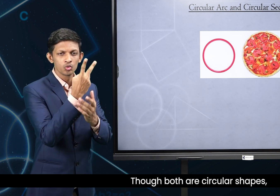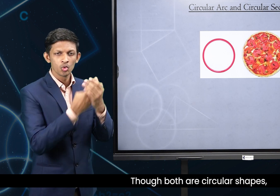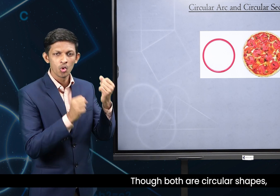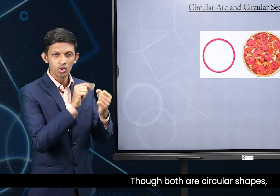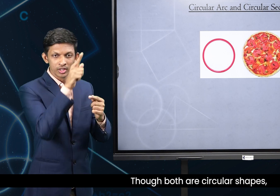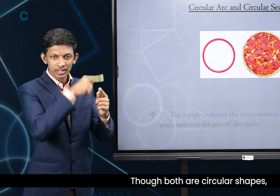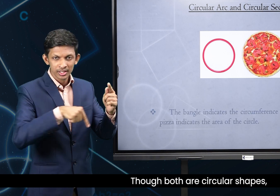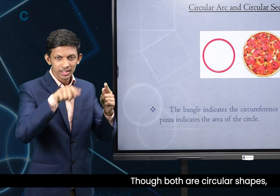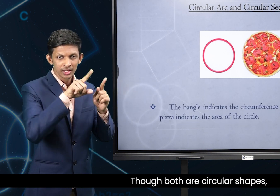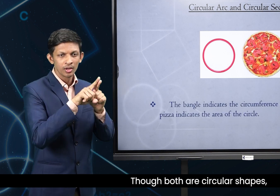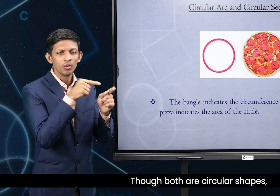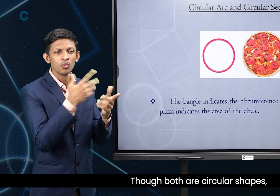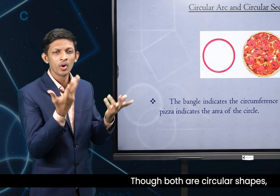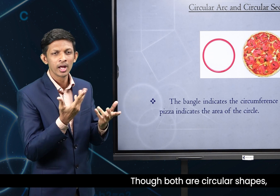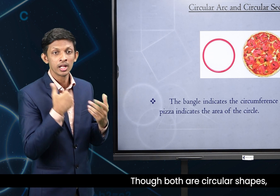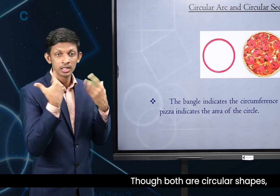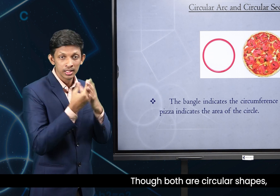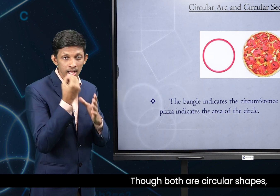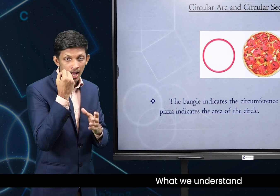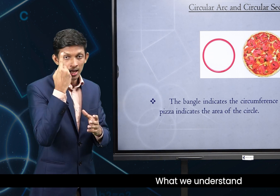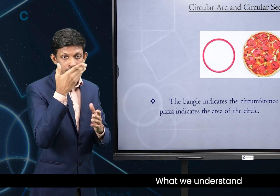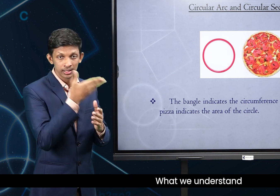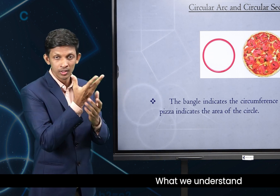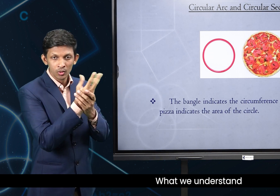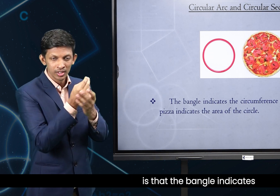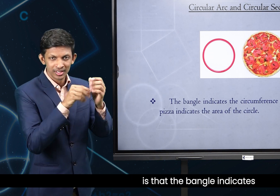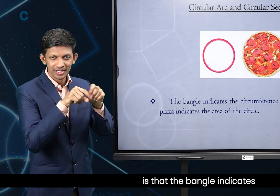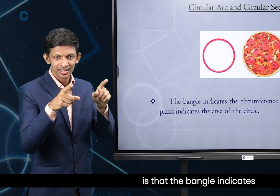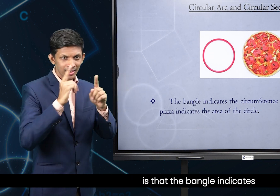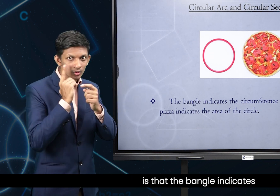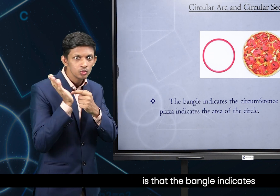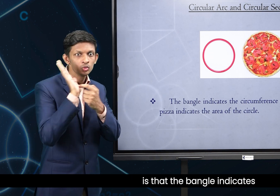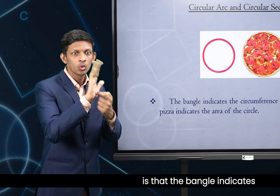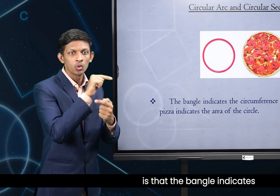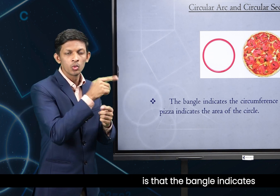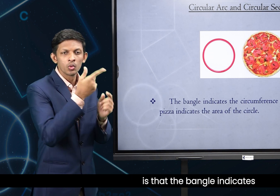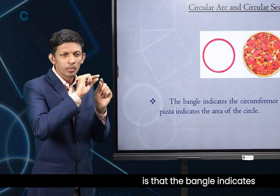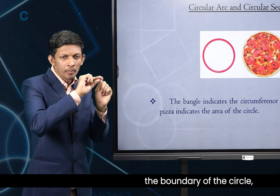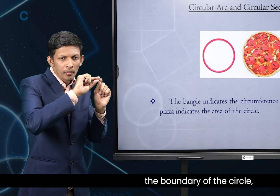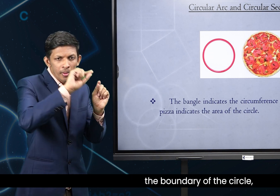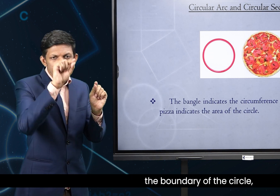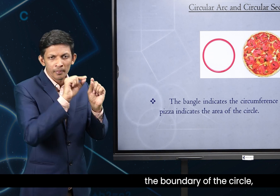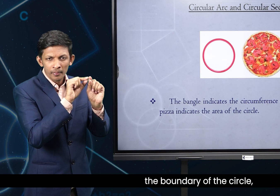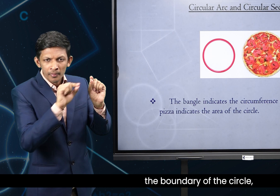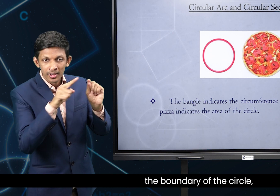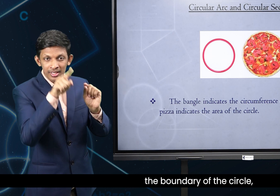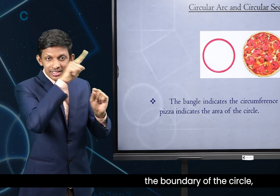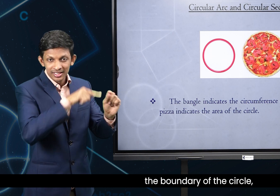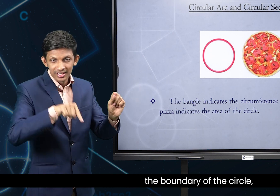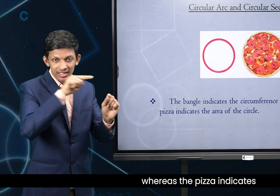Though both are circular shapes, what we understand is that the bangle indicates the boundary of the circle, whereas